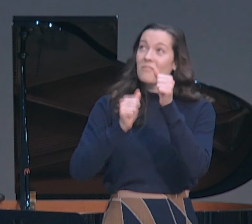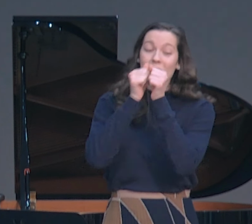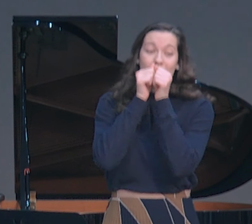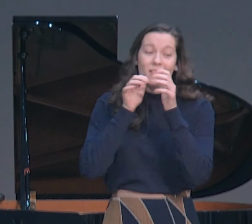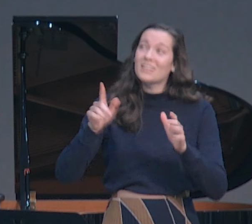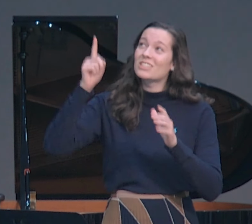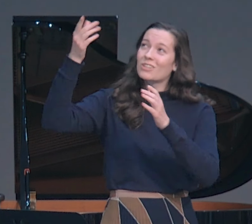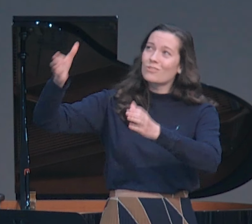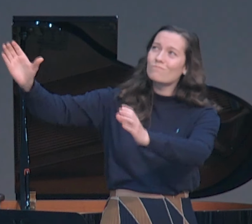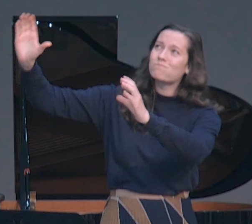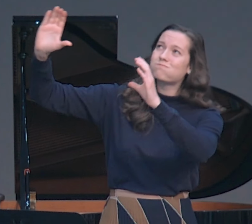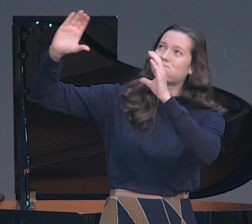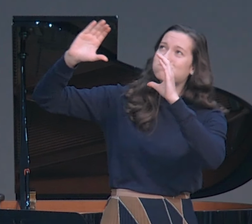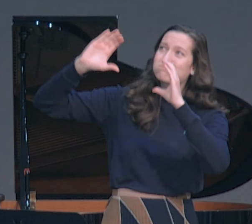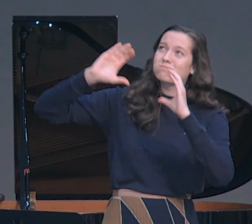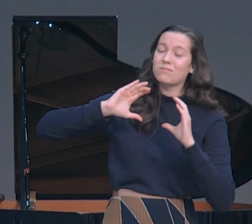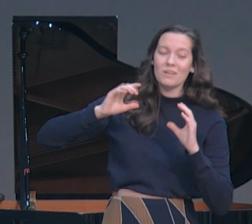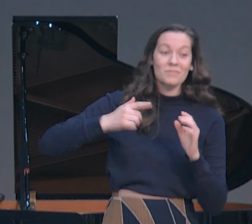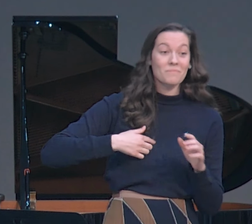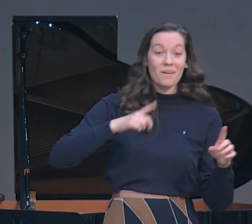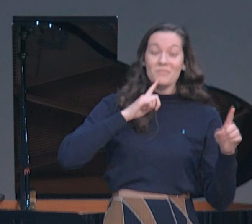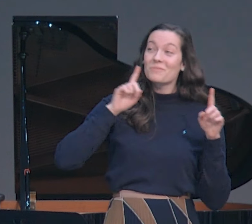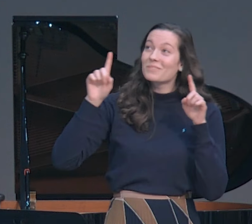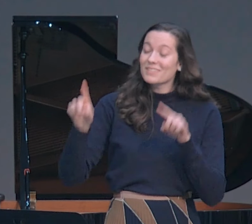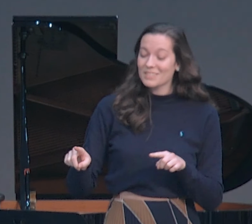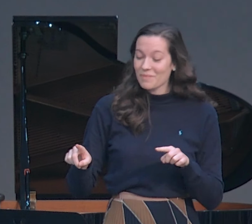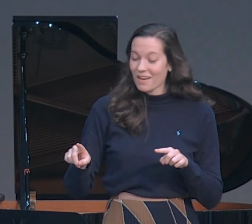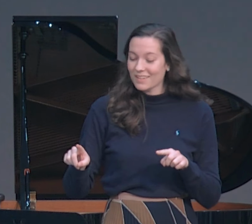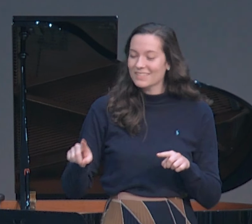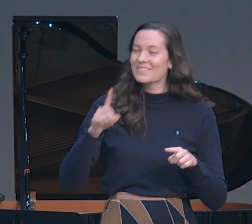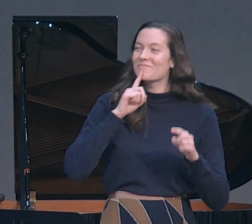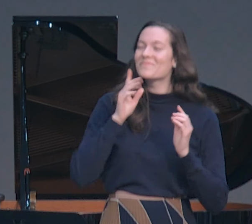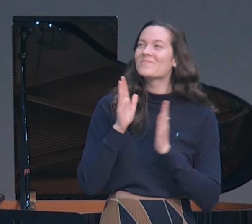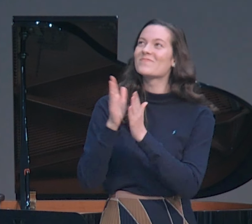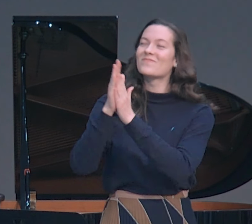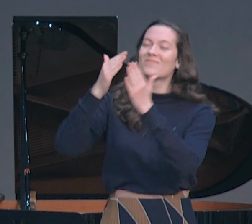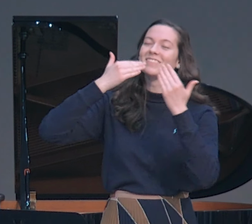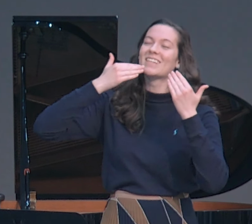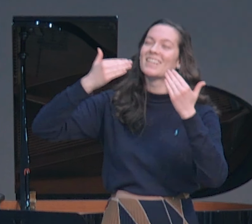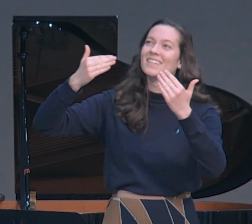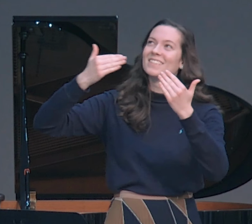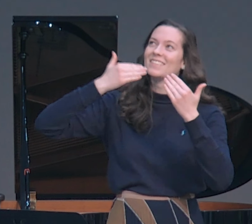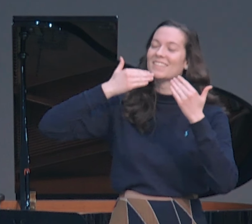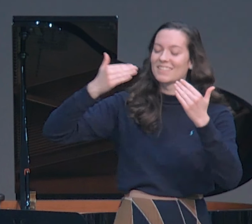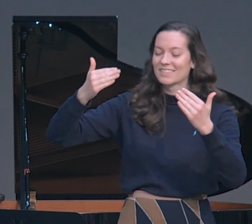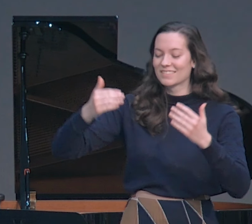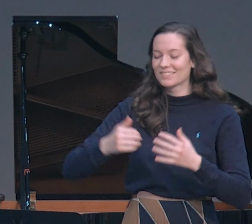Every blessing you pour out, I'll turn back to